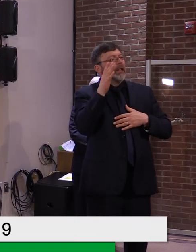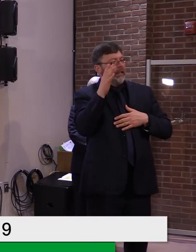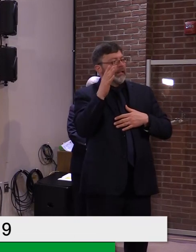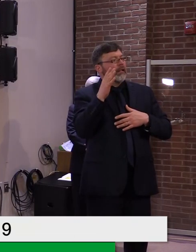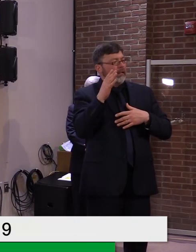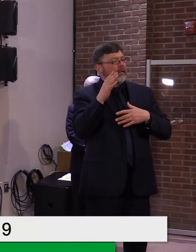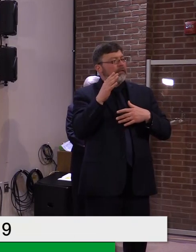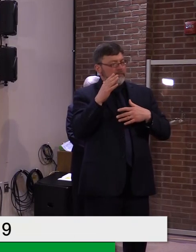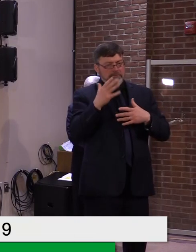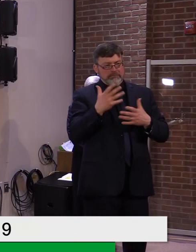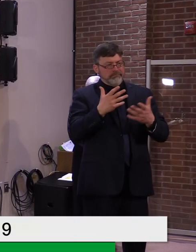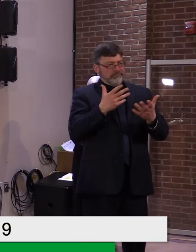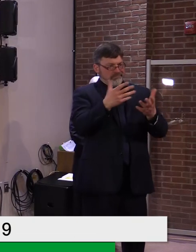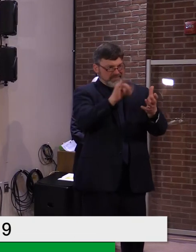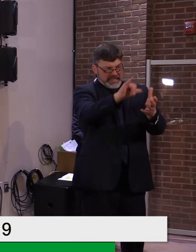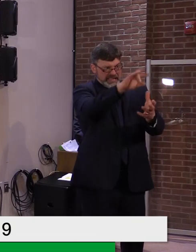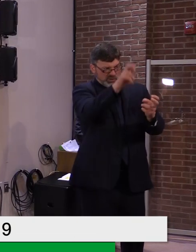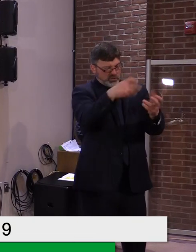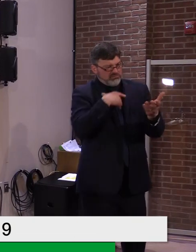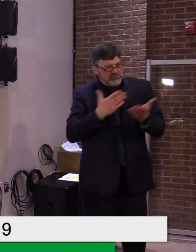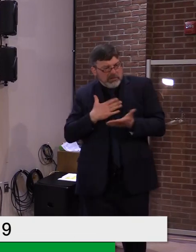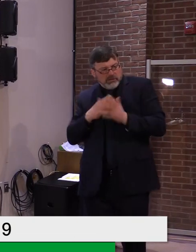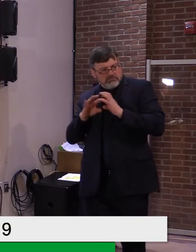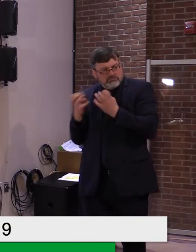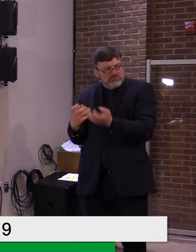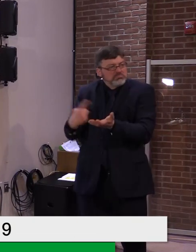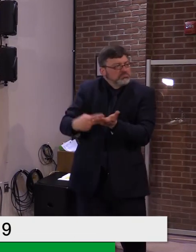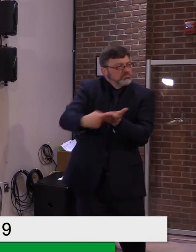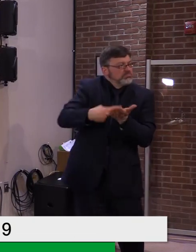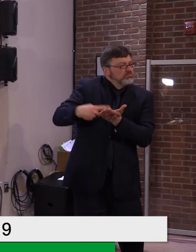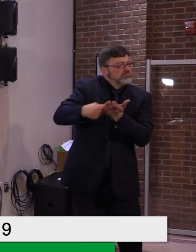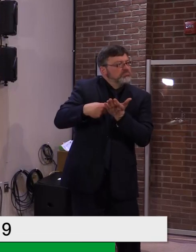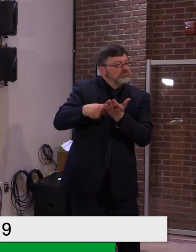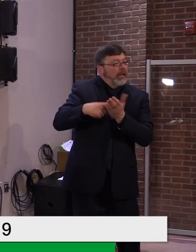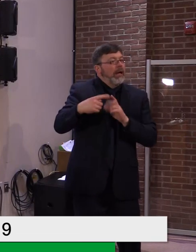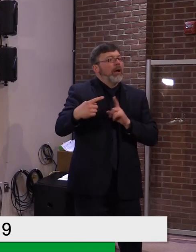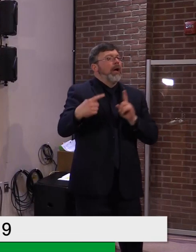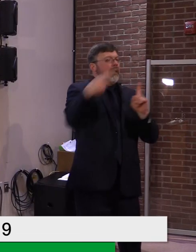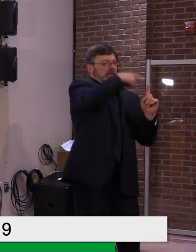Motor Vehicle to see if there's been any other concern about that.